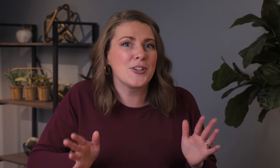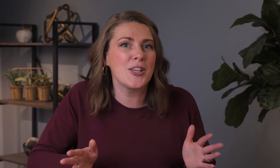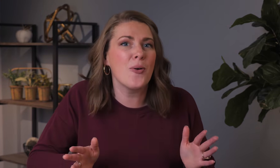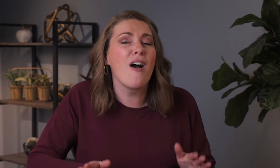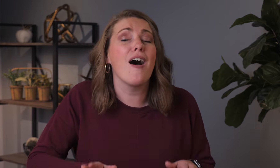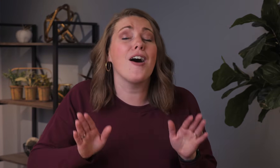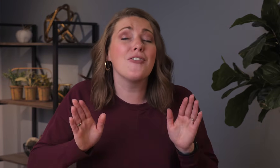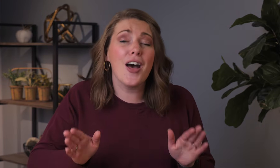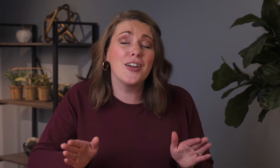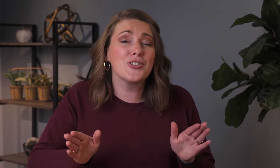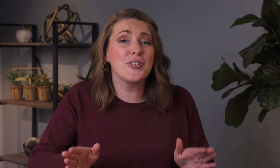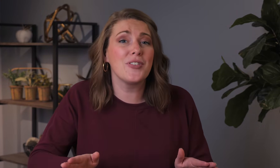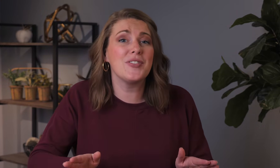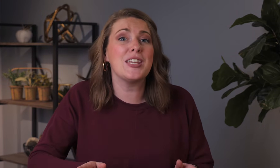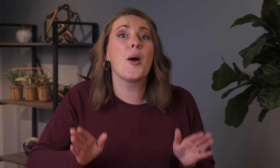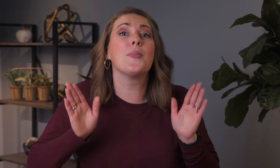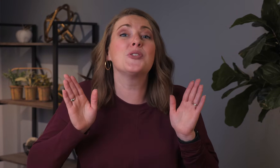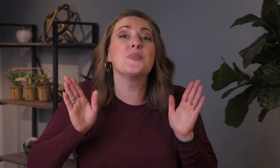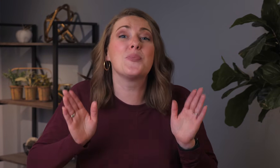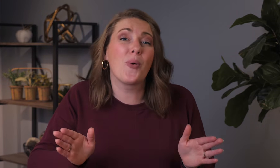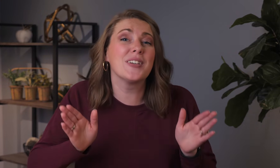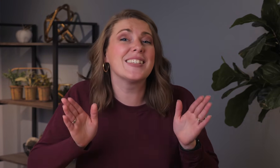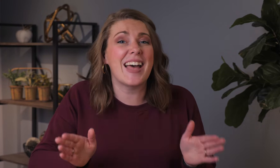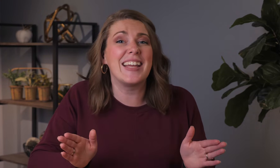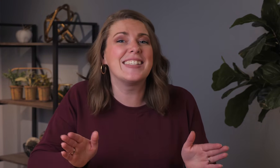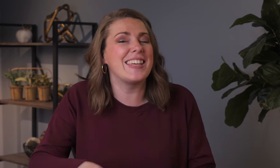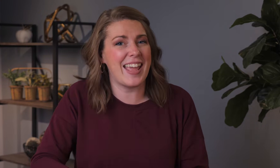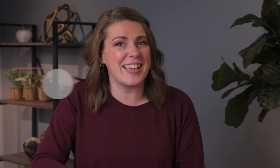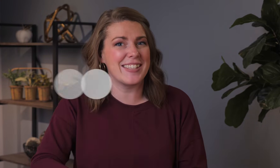so of the 150 most important signs in ASL.